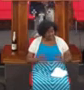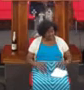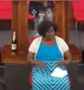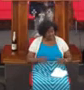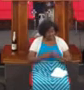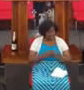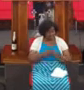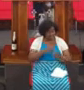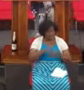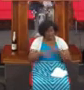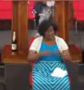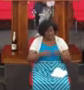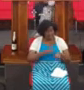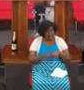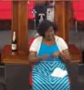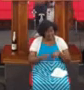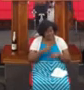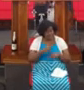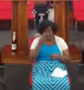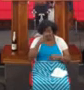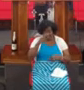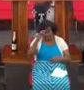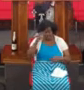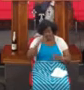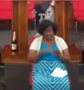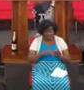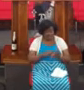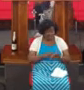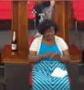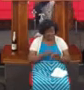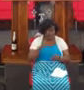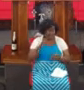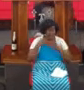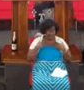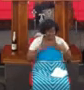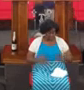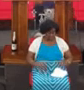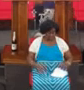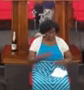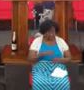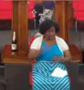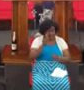about naked. When they saw him again, he was clothed.